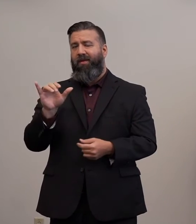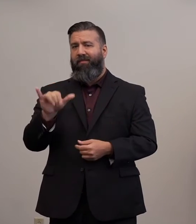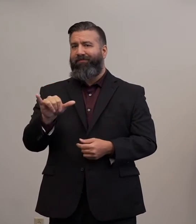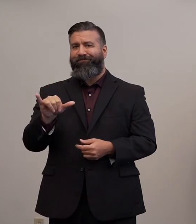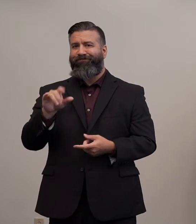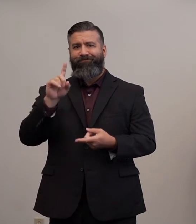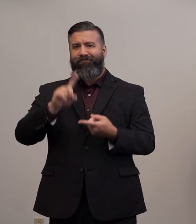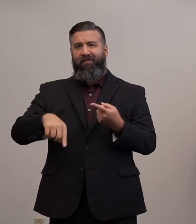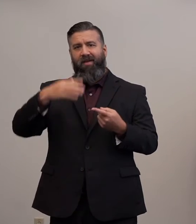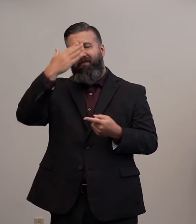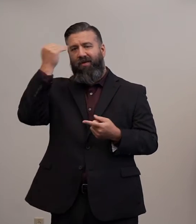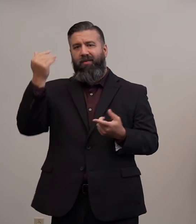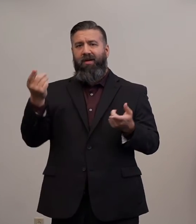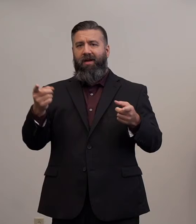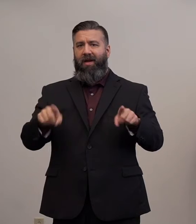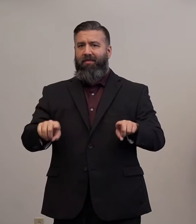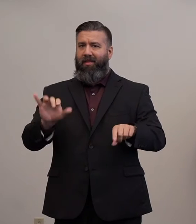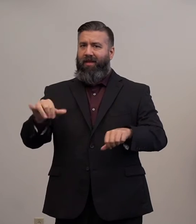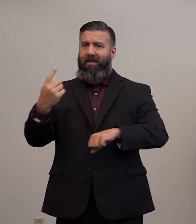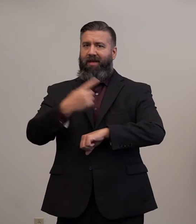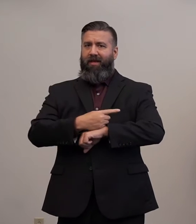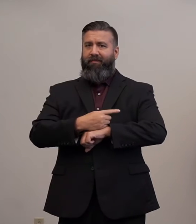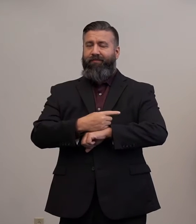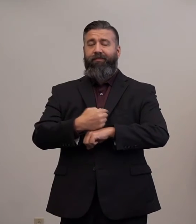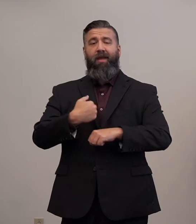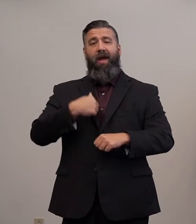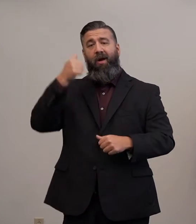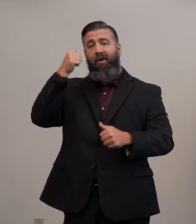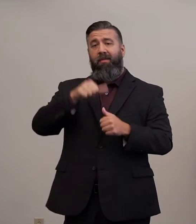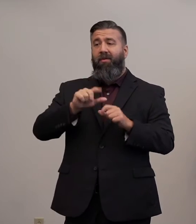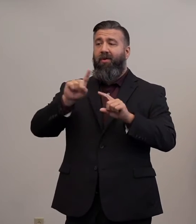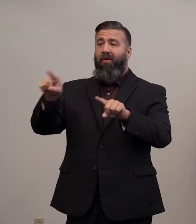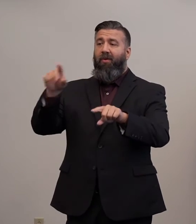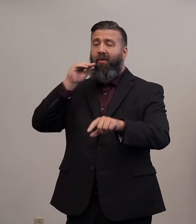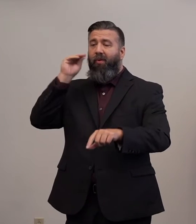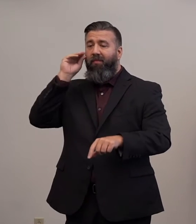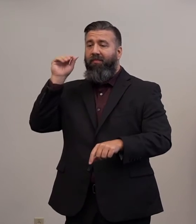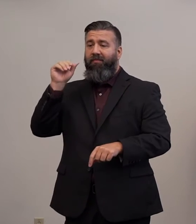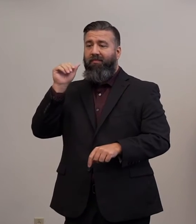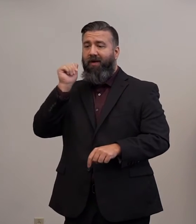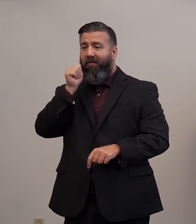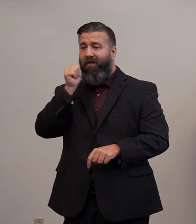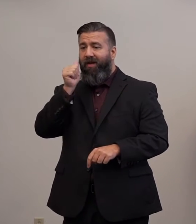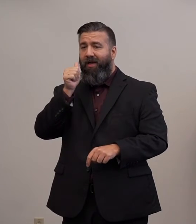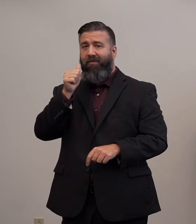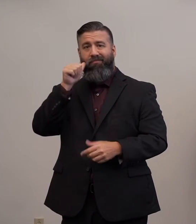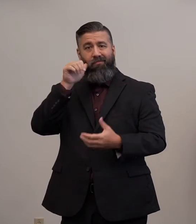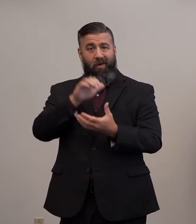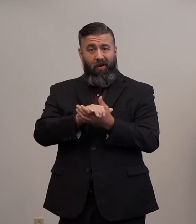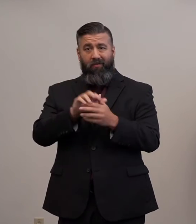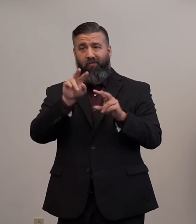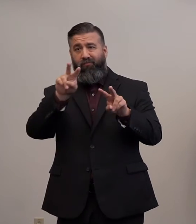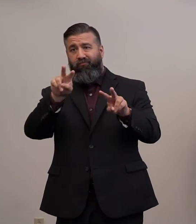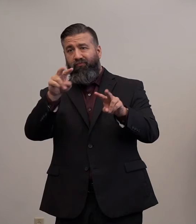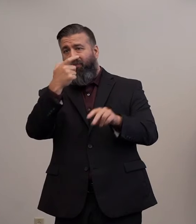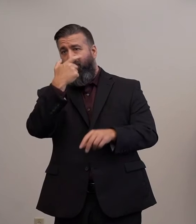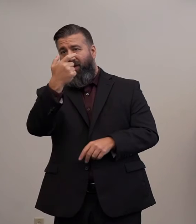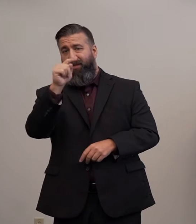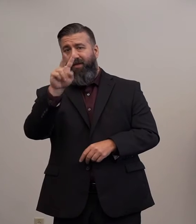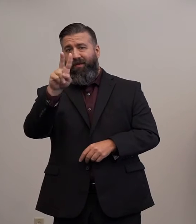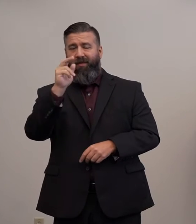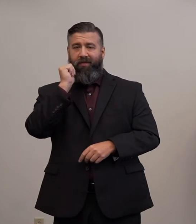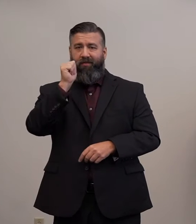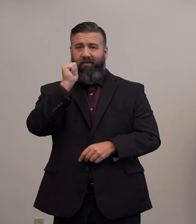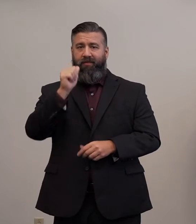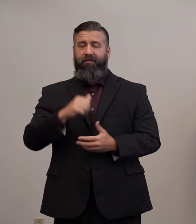could not forget what happened on that day. I remember going home every day, and my wife was at front of the television watching it every day. But we want to